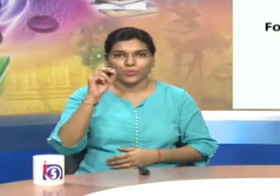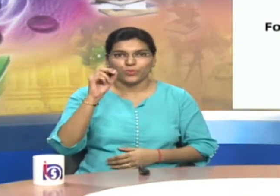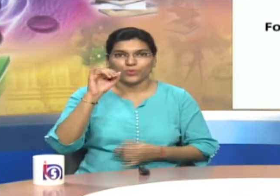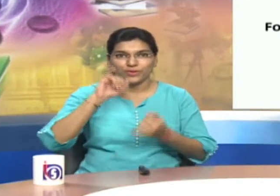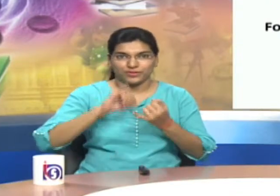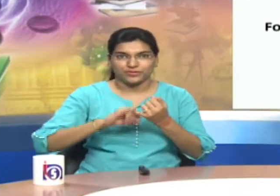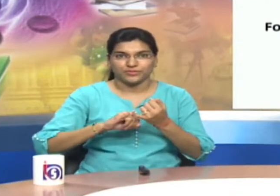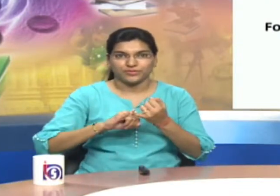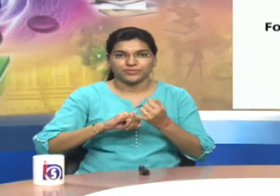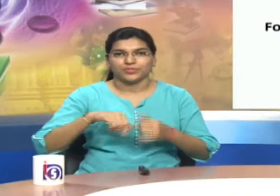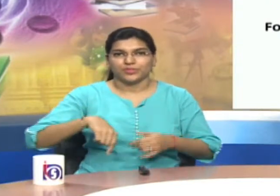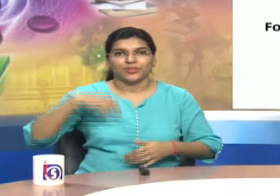NIOS